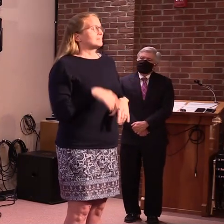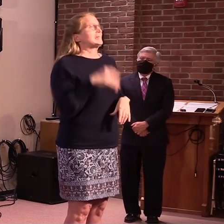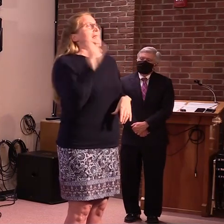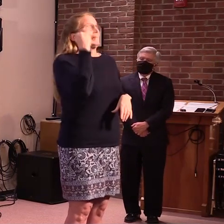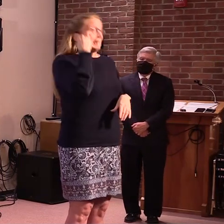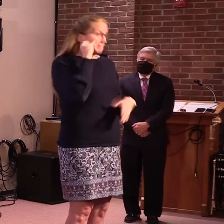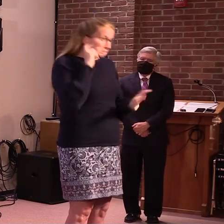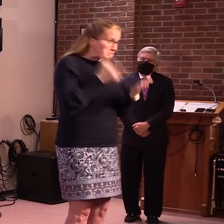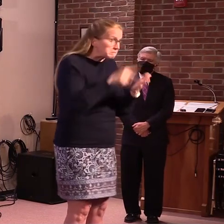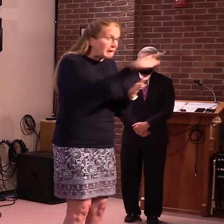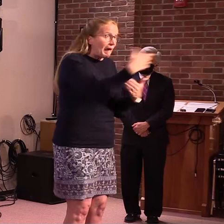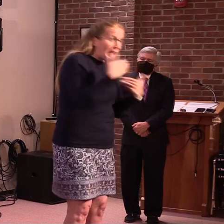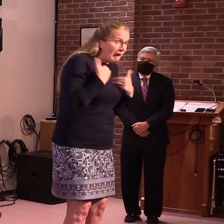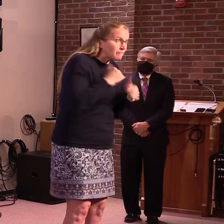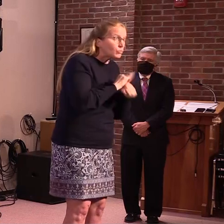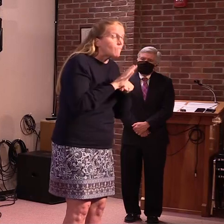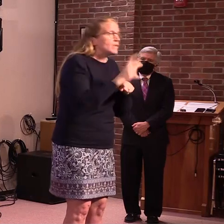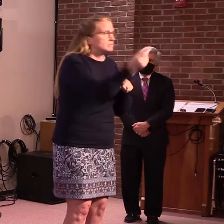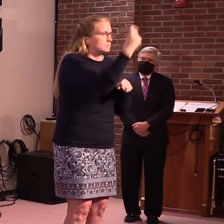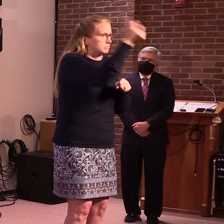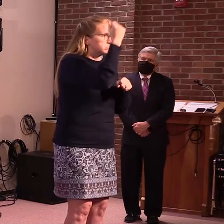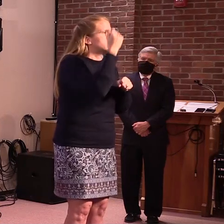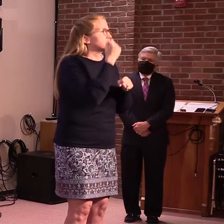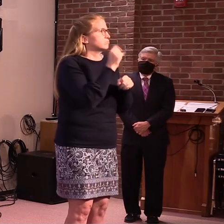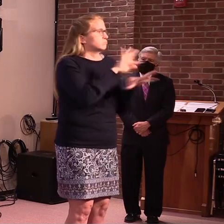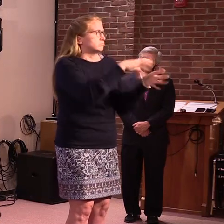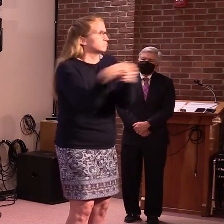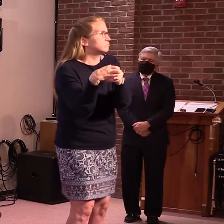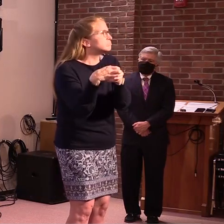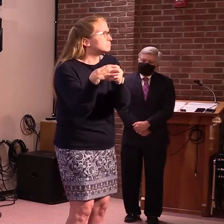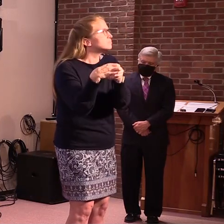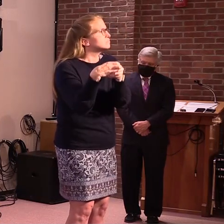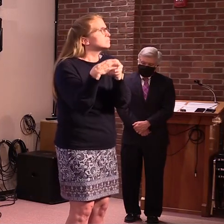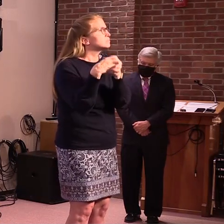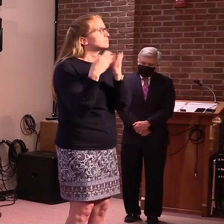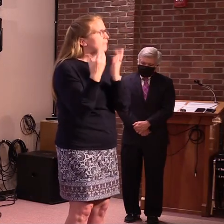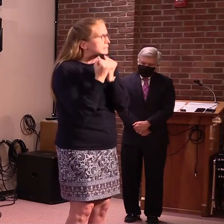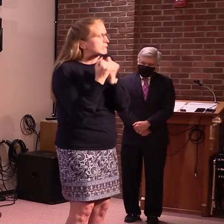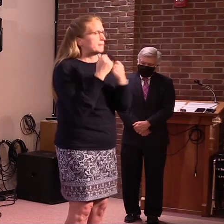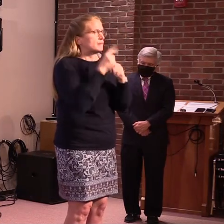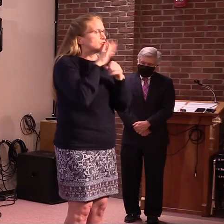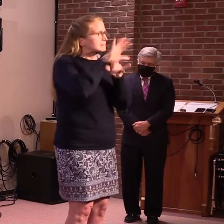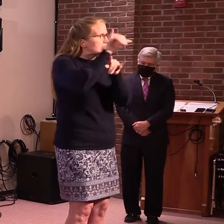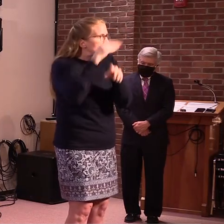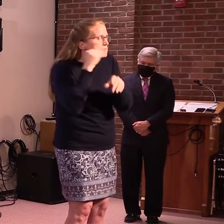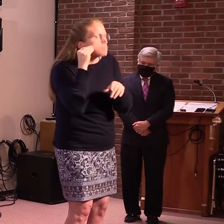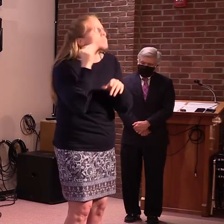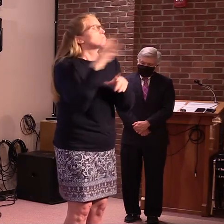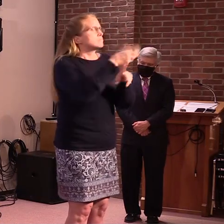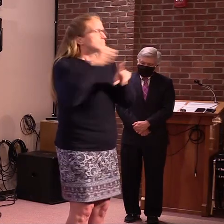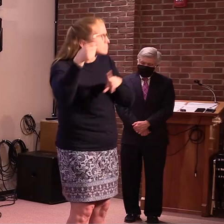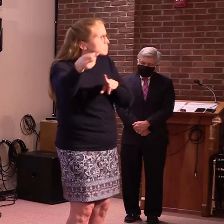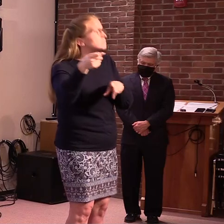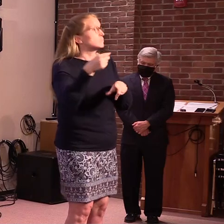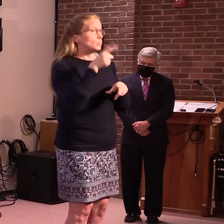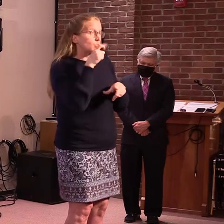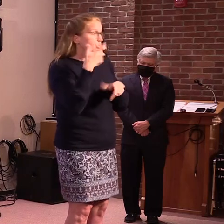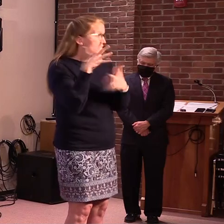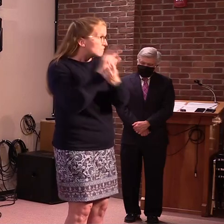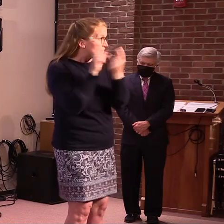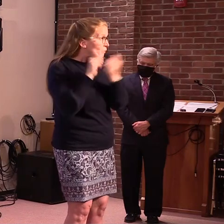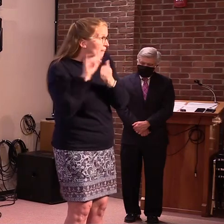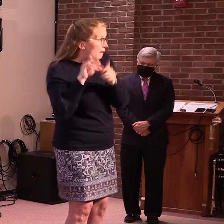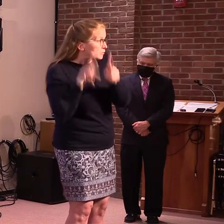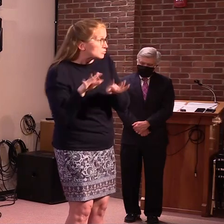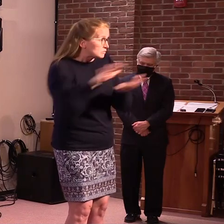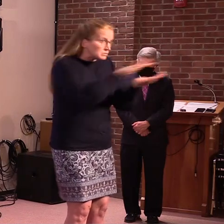mitigation procedures in place where there are COVID-19 cases among students or staff, ensuring that special needs students with physical,